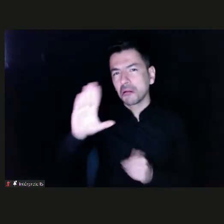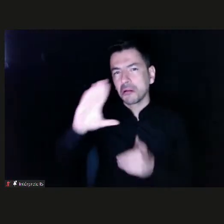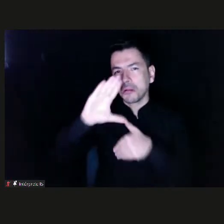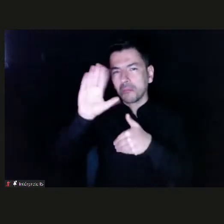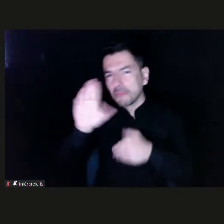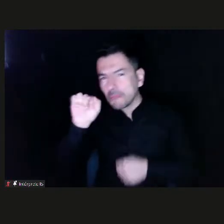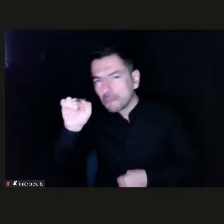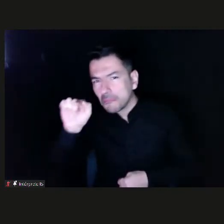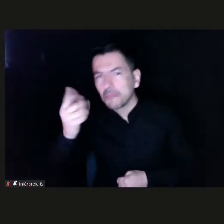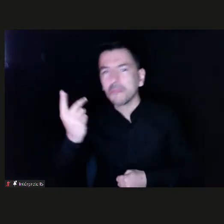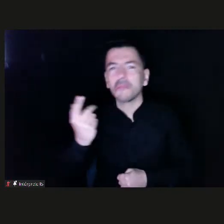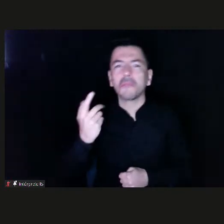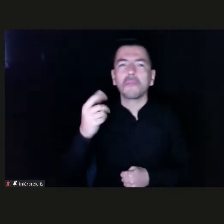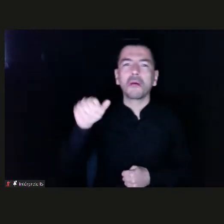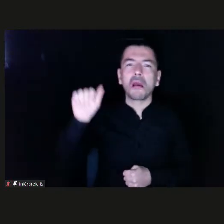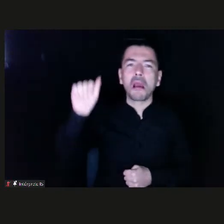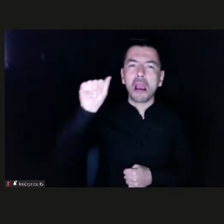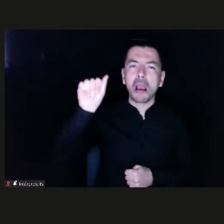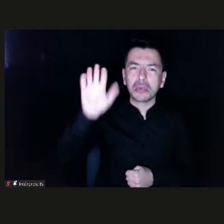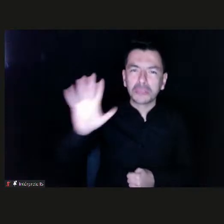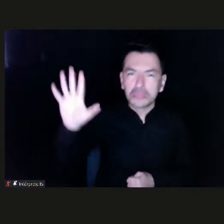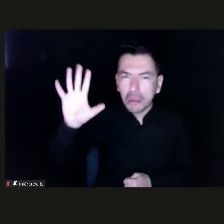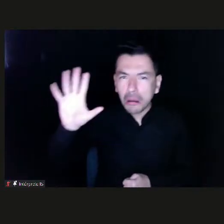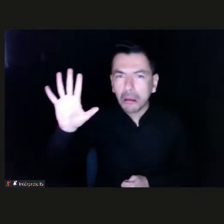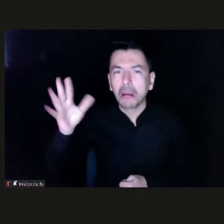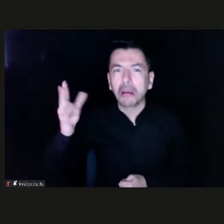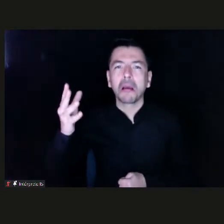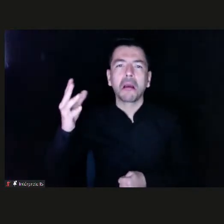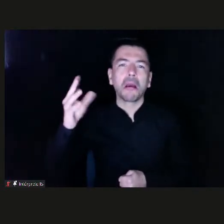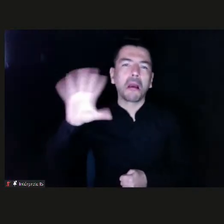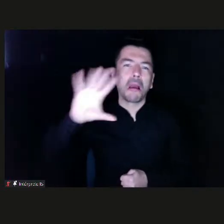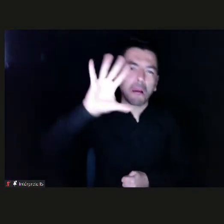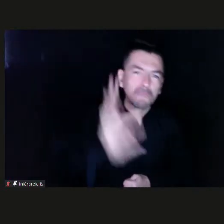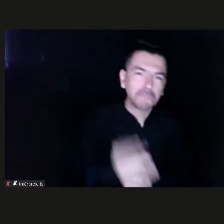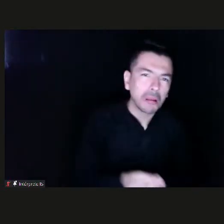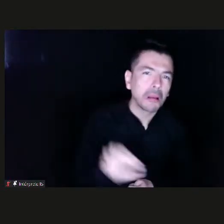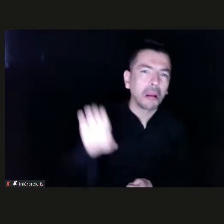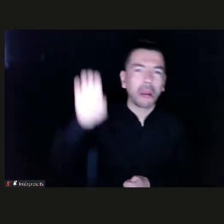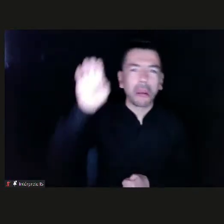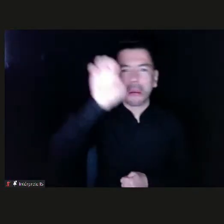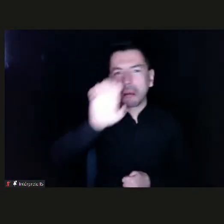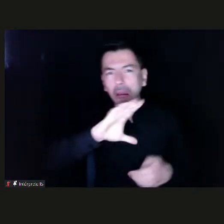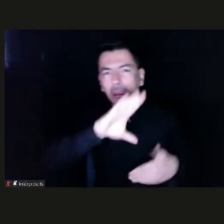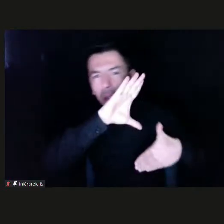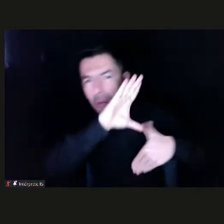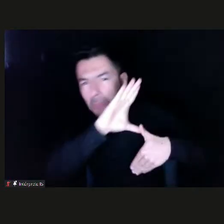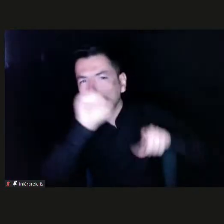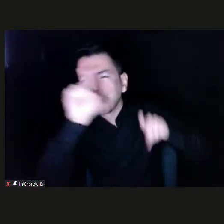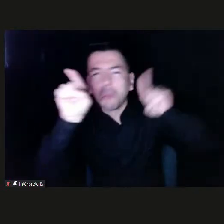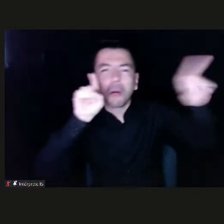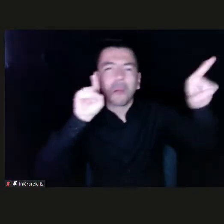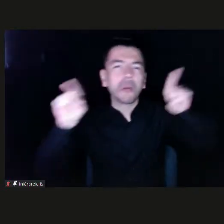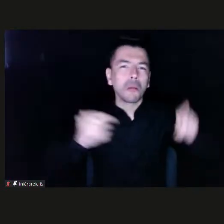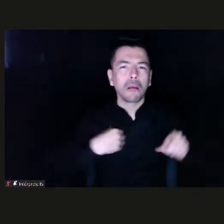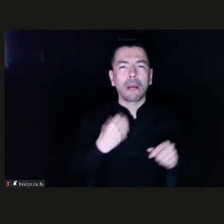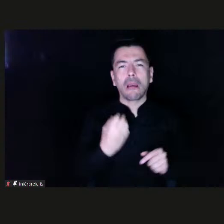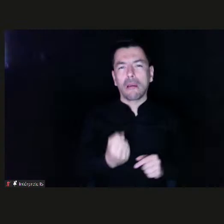and Development with Latin America. That means that we try to connect